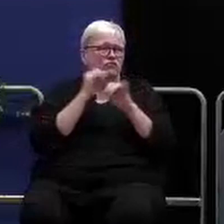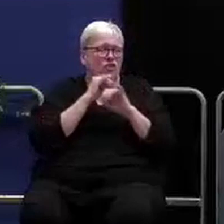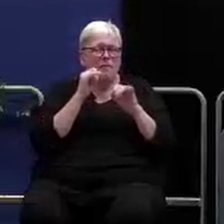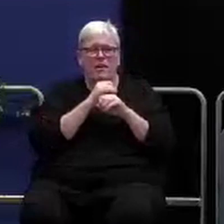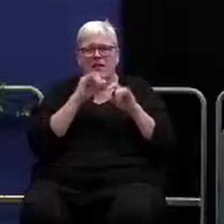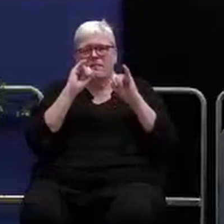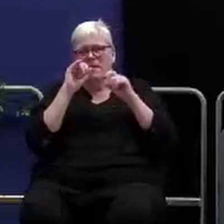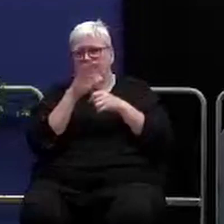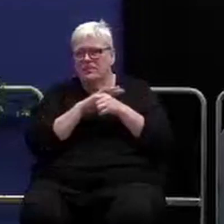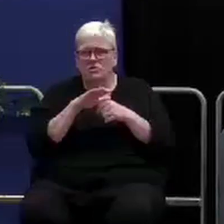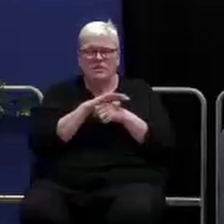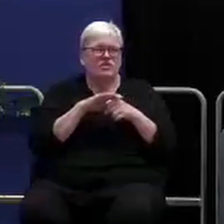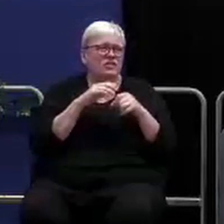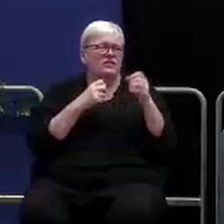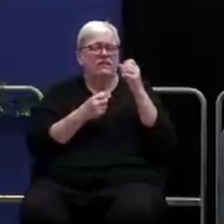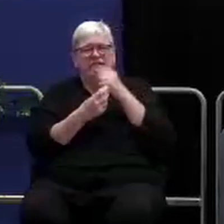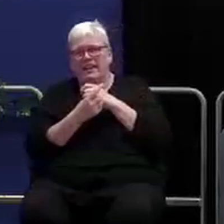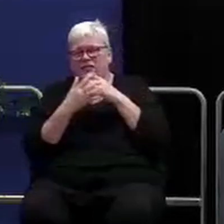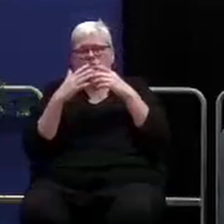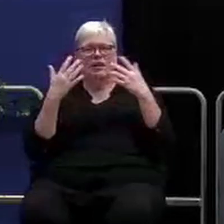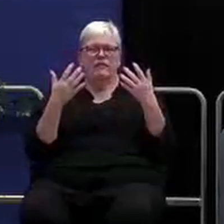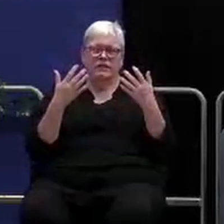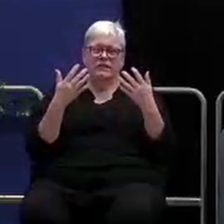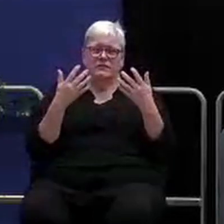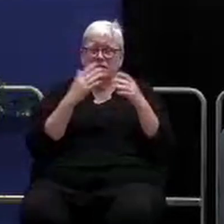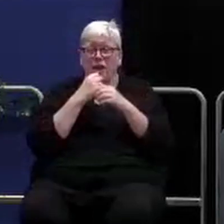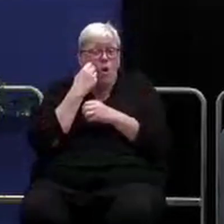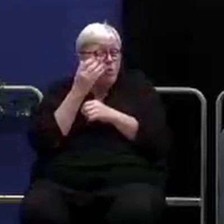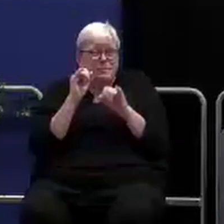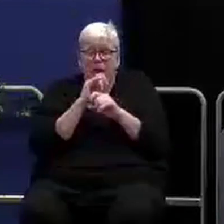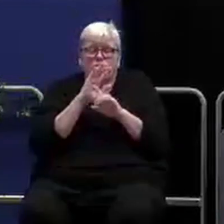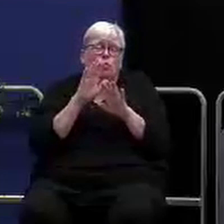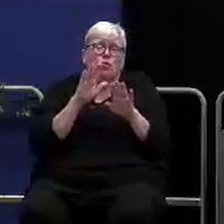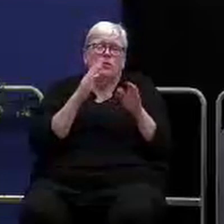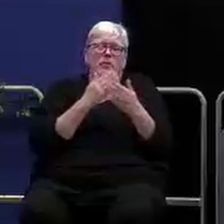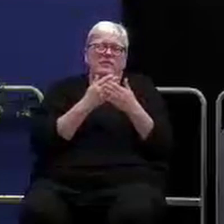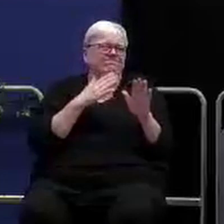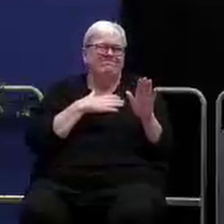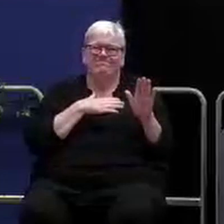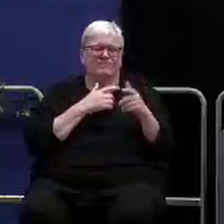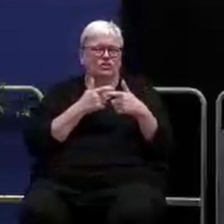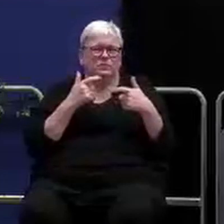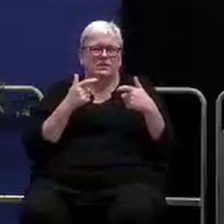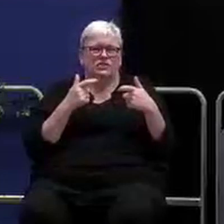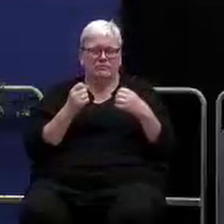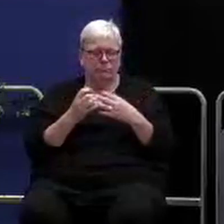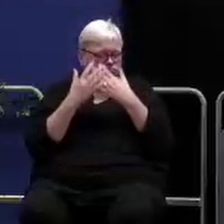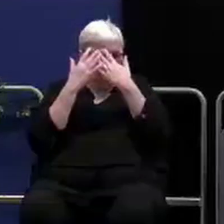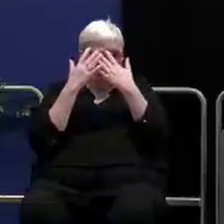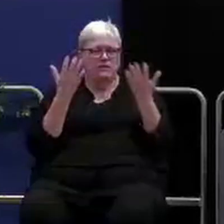of some event or other. Not always bad either, but it was just like overwhelming.